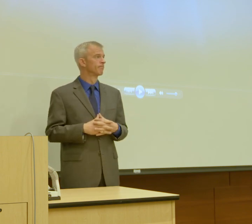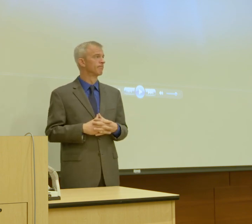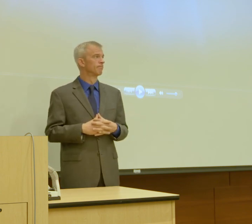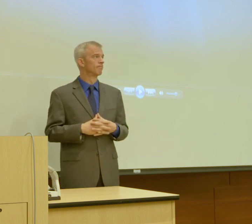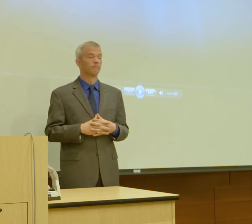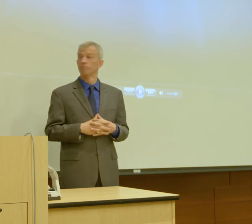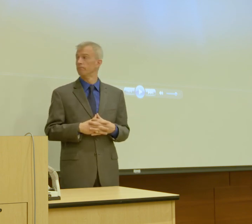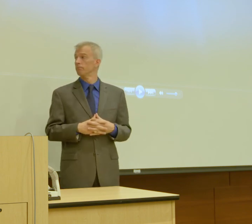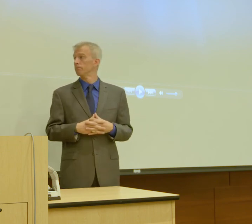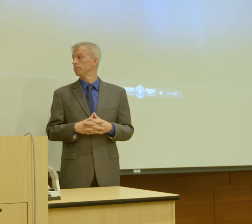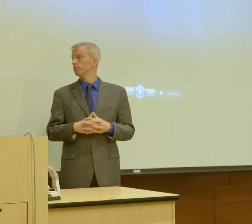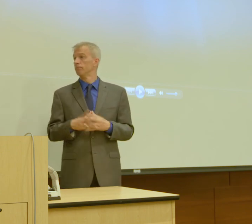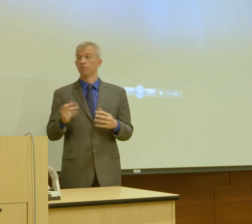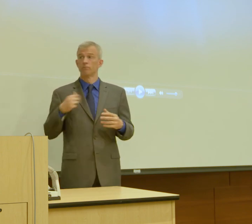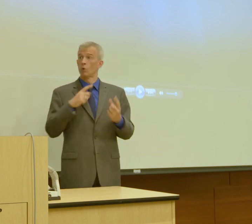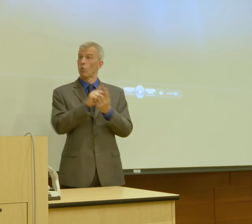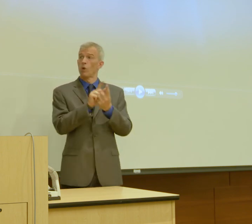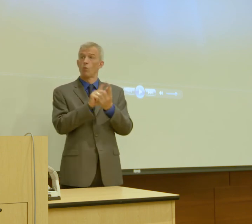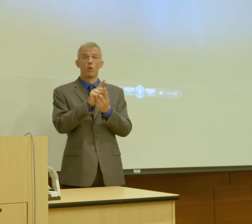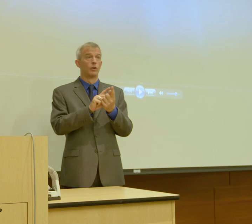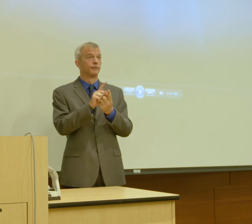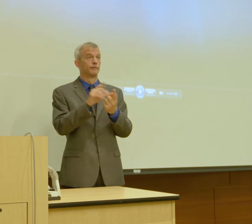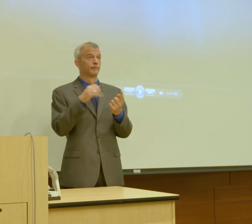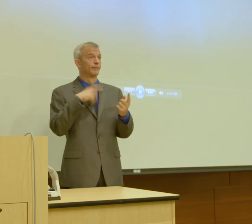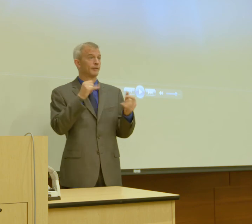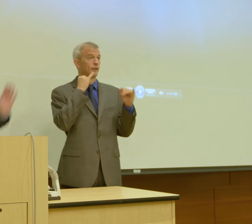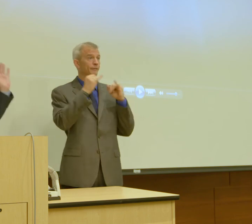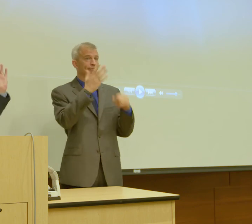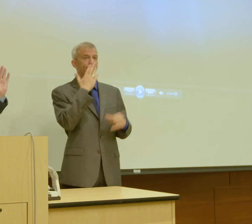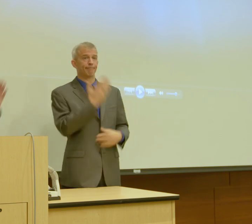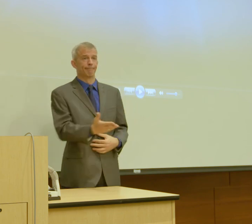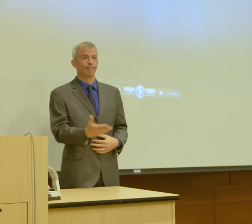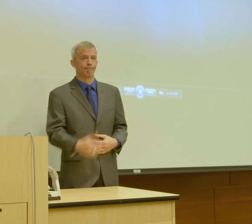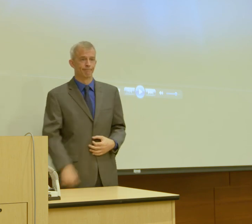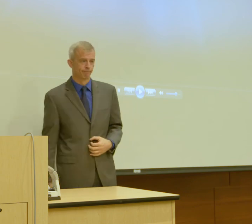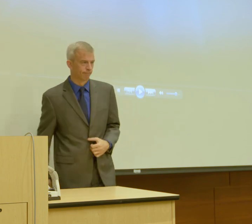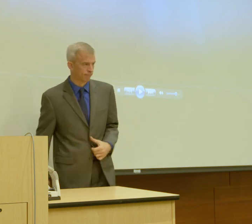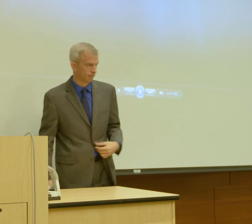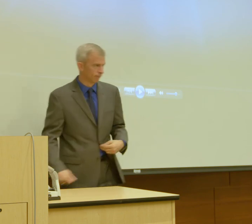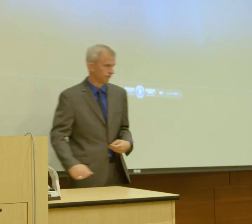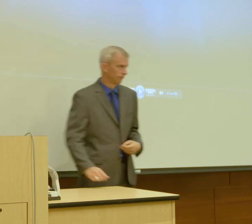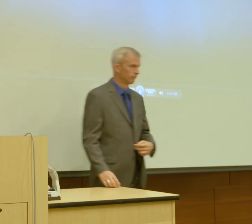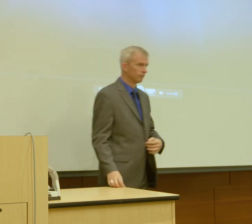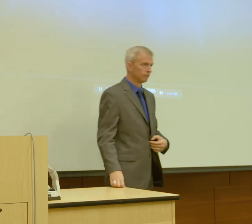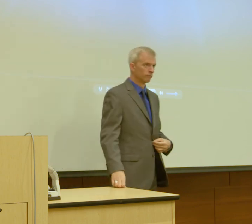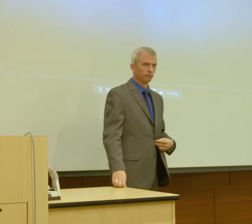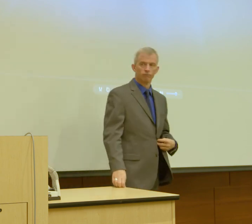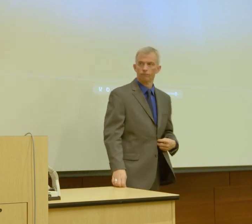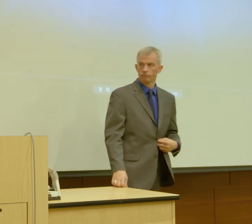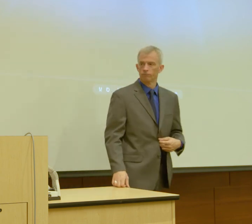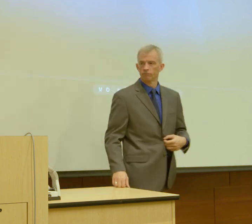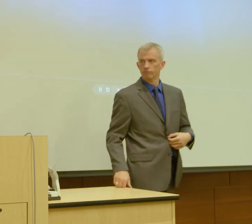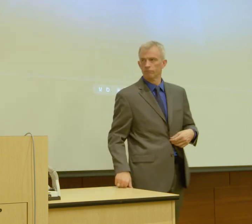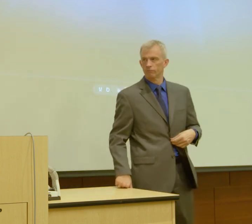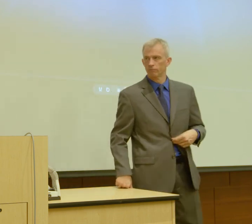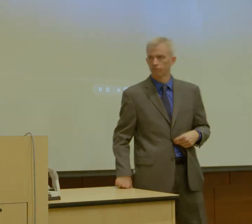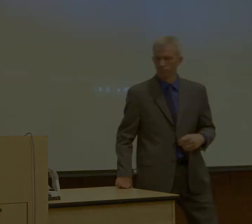All right. We can break off our one-on-ones if anyone needs interviews. Thank you, guys. Thank you, everybody. Appreciate your time and attention today. And text if you...